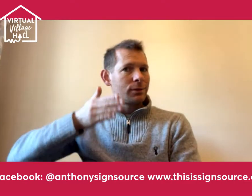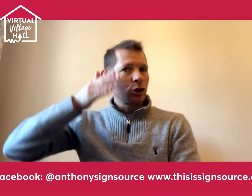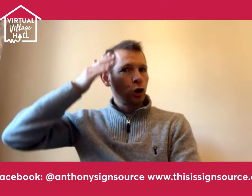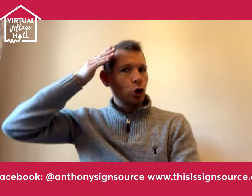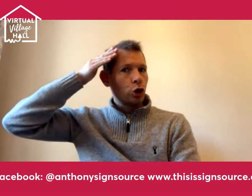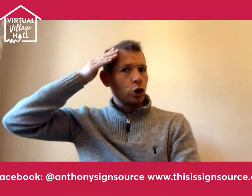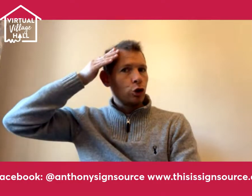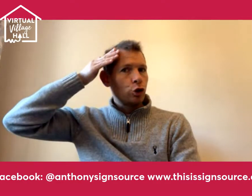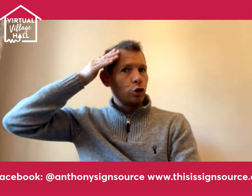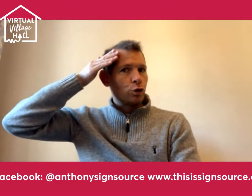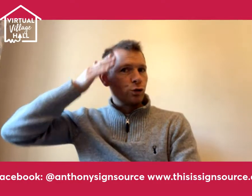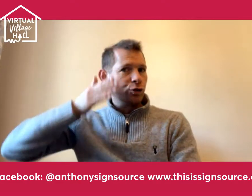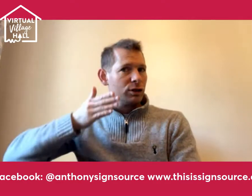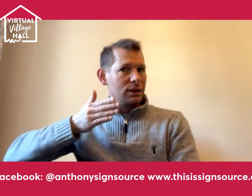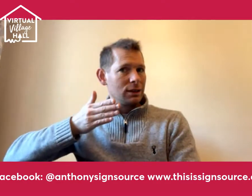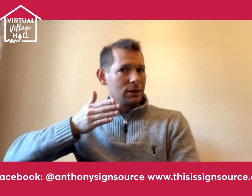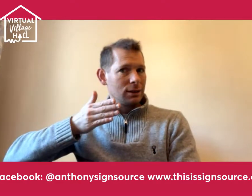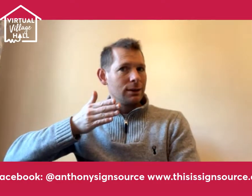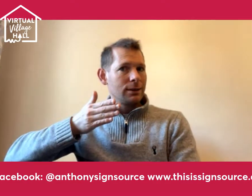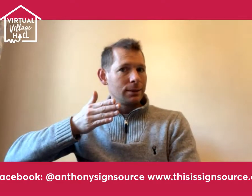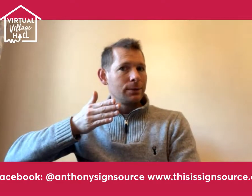Straight hair, so straight hair is signed like this.